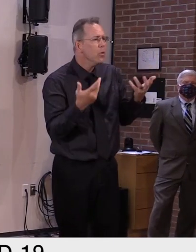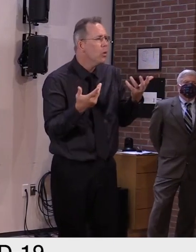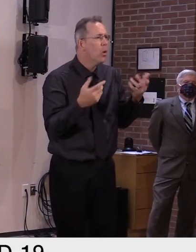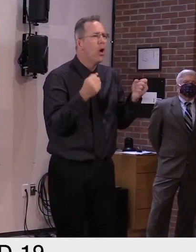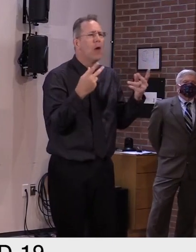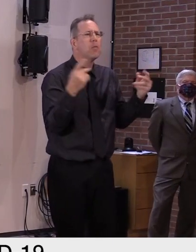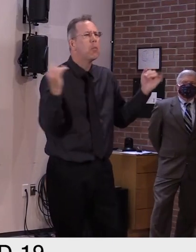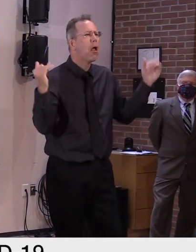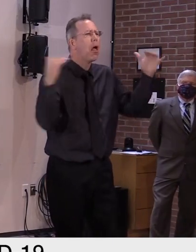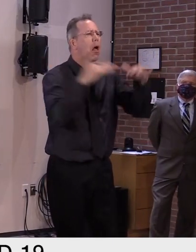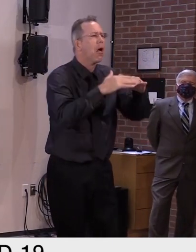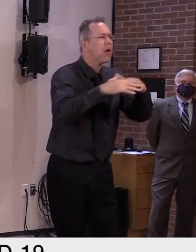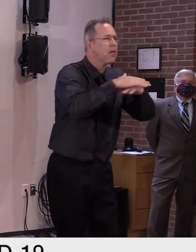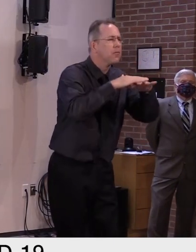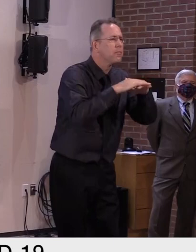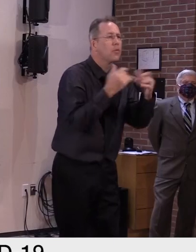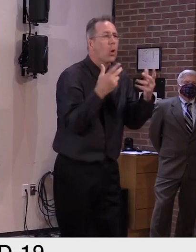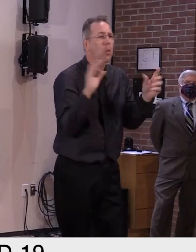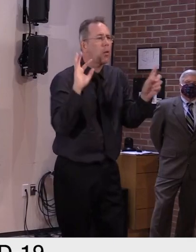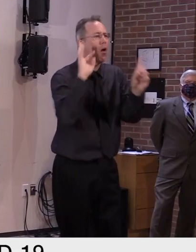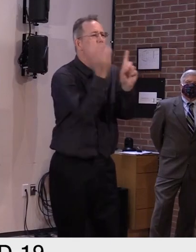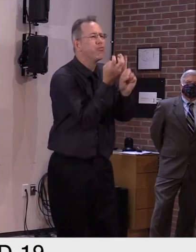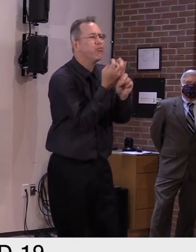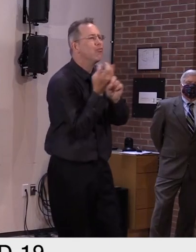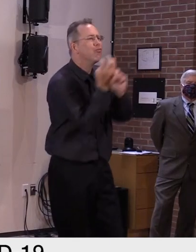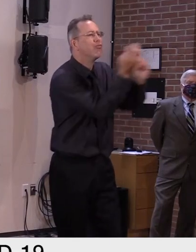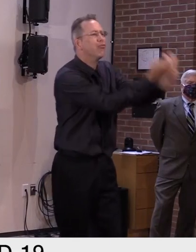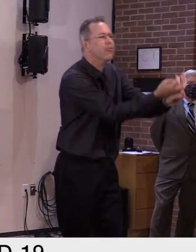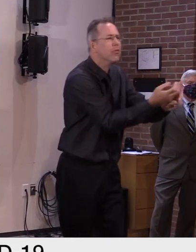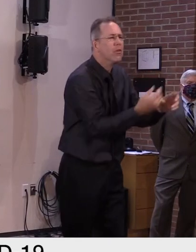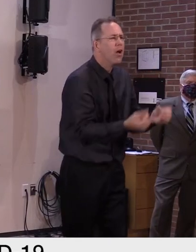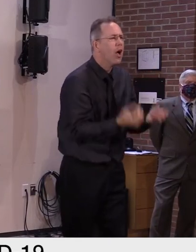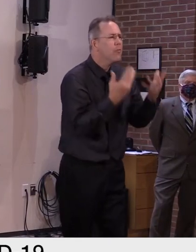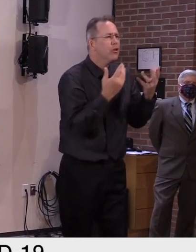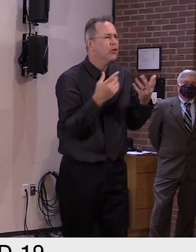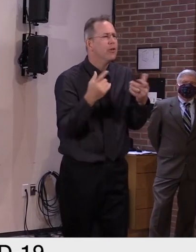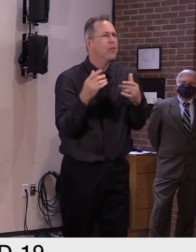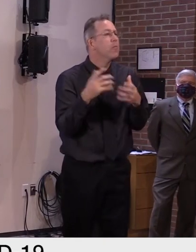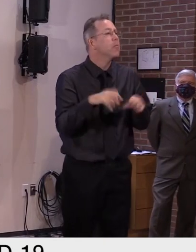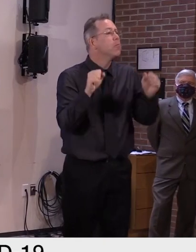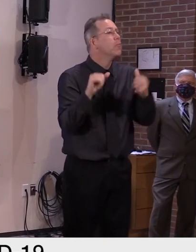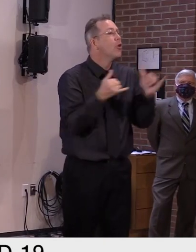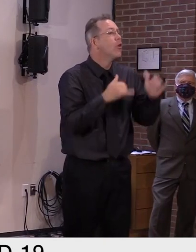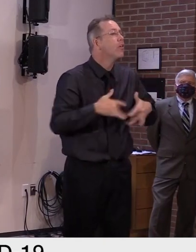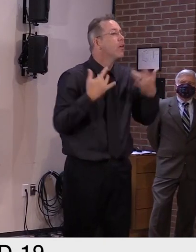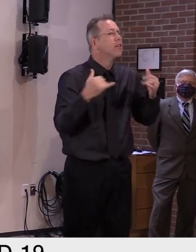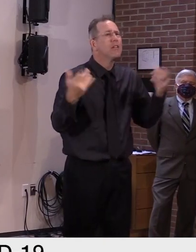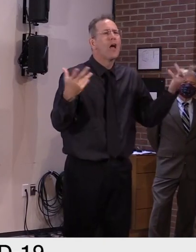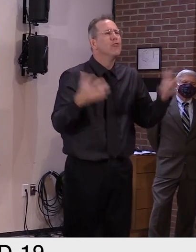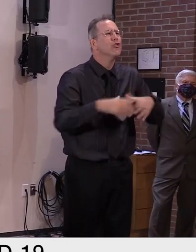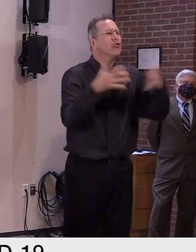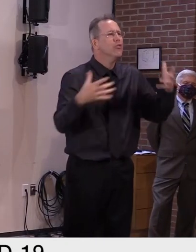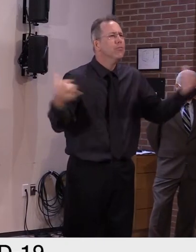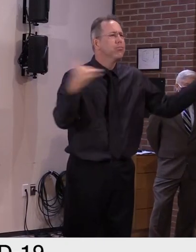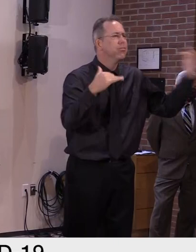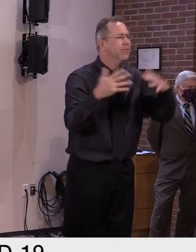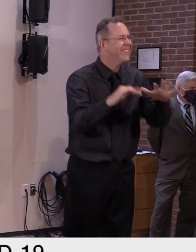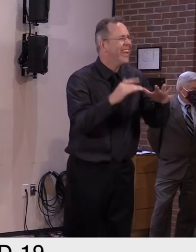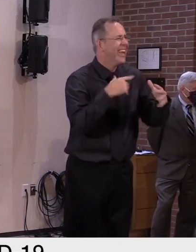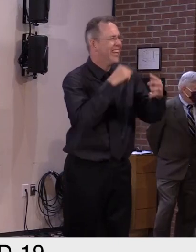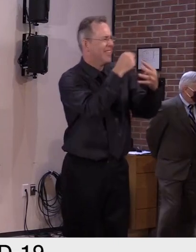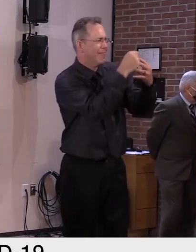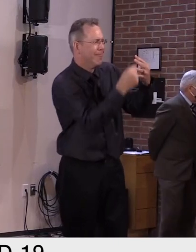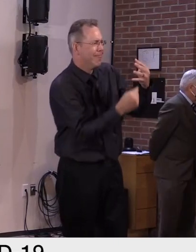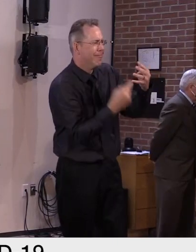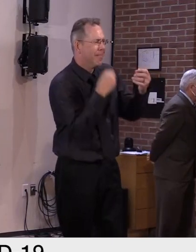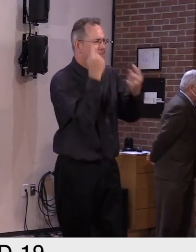and so forth. That's when I believe it will have the problems if we have them. So that's why we have to be vigilant, be careful,